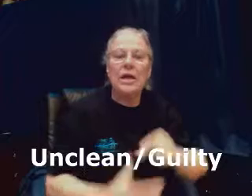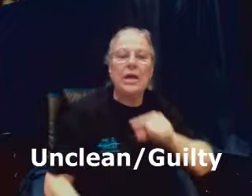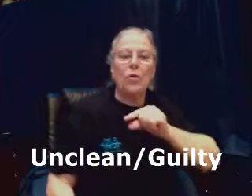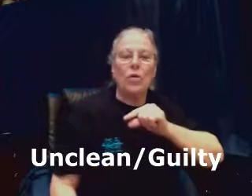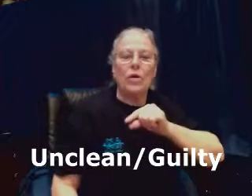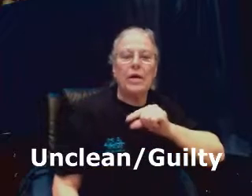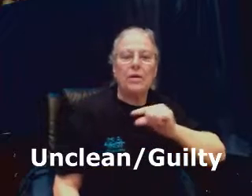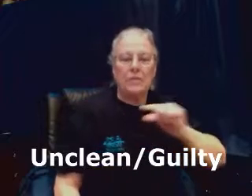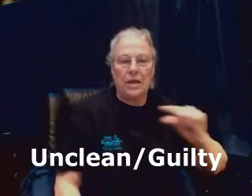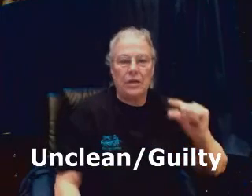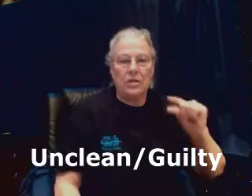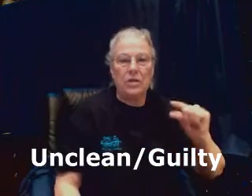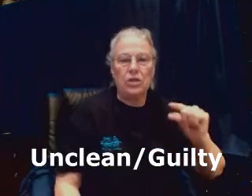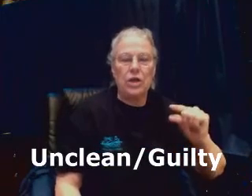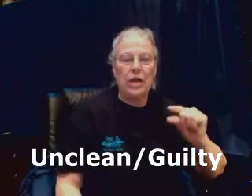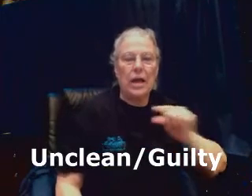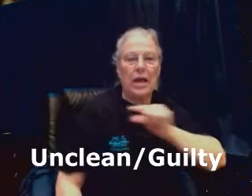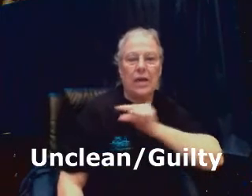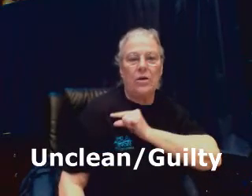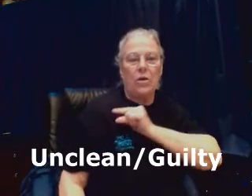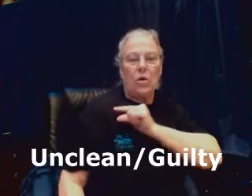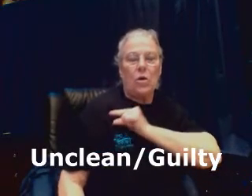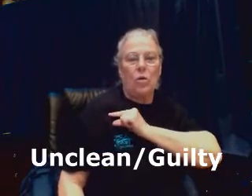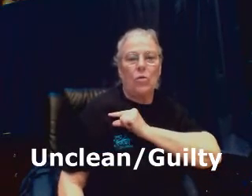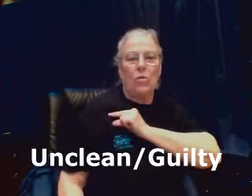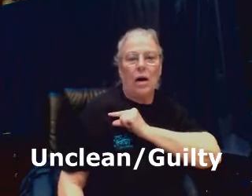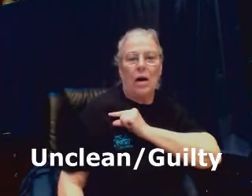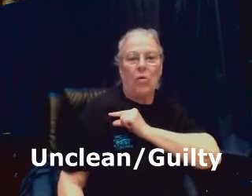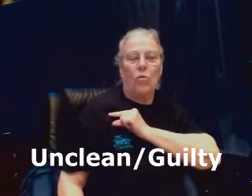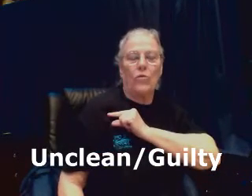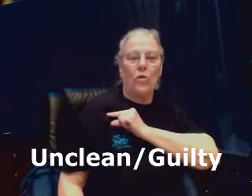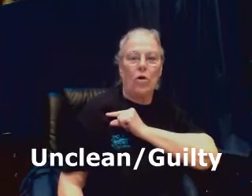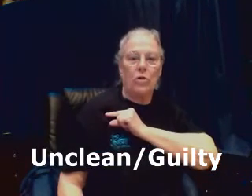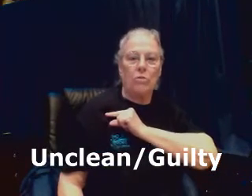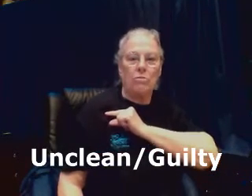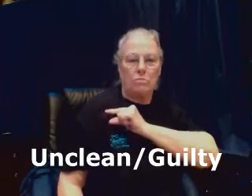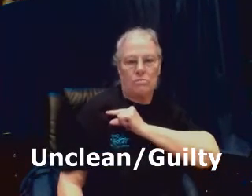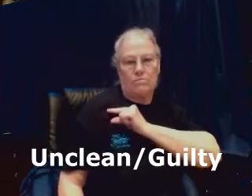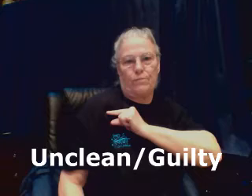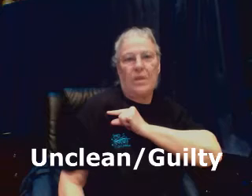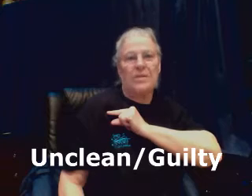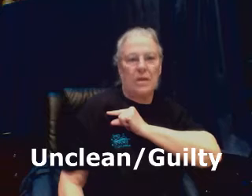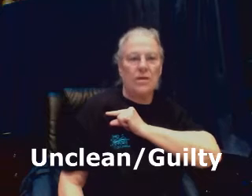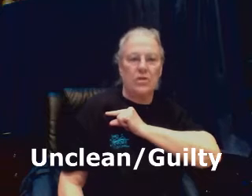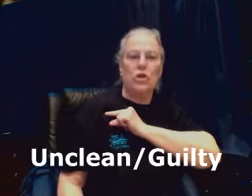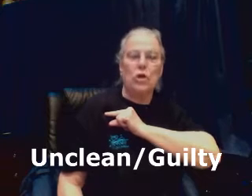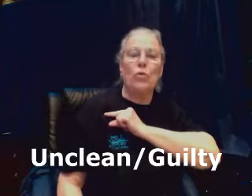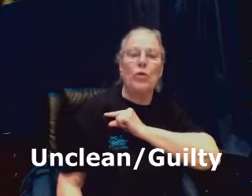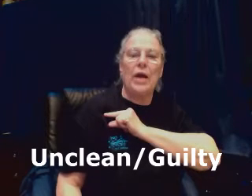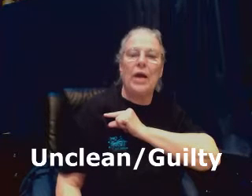Unclean or guilty, the G hand over on basically the shoulder